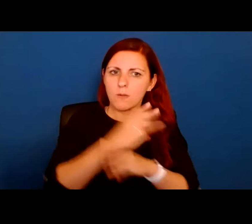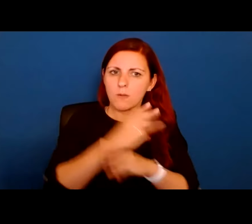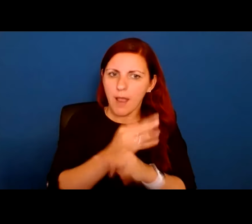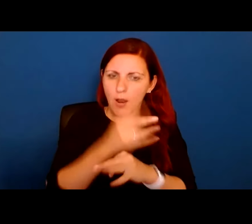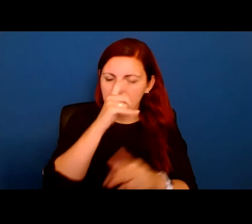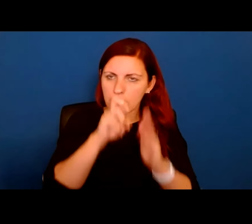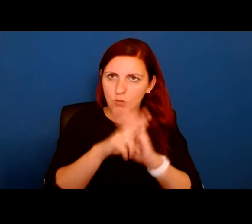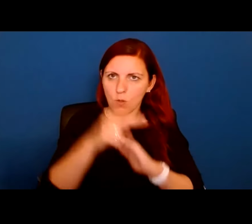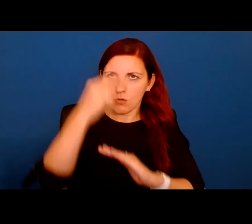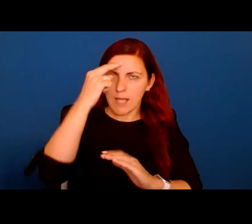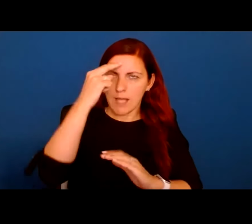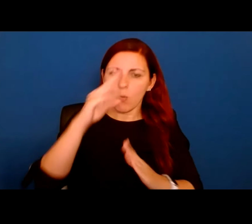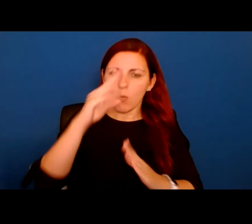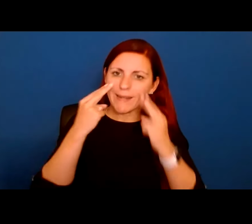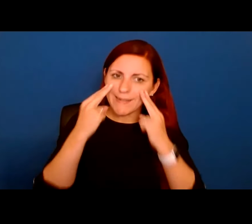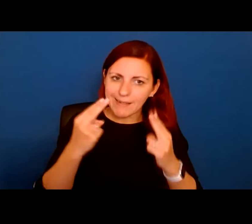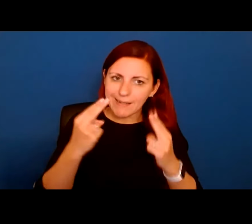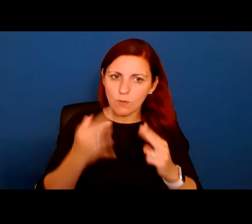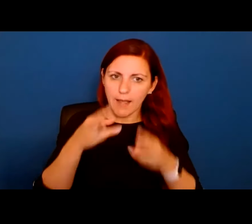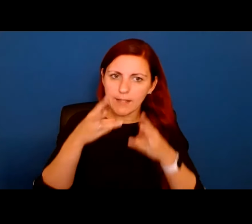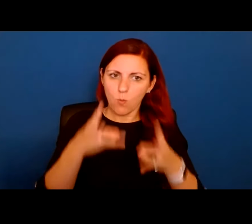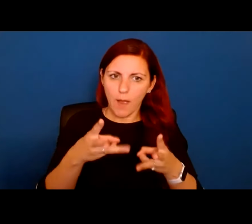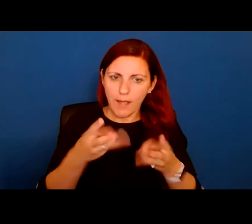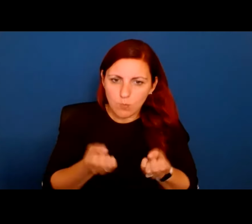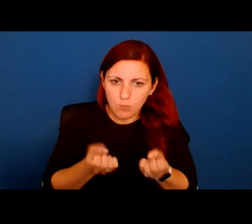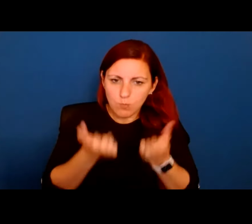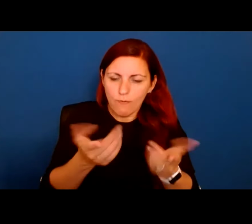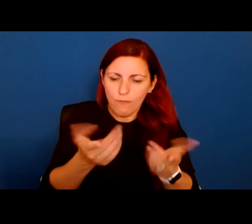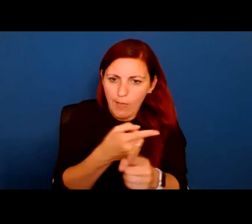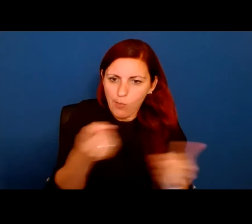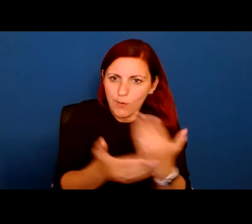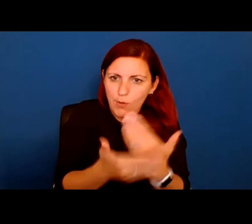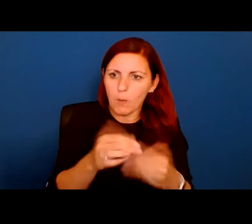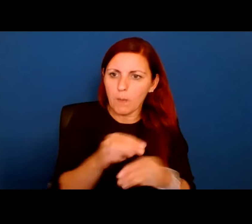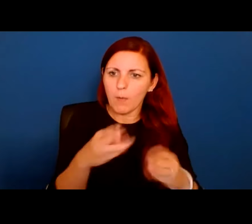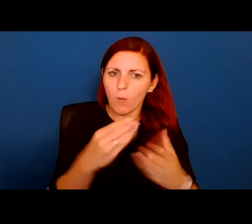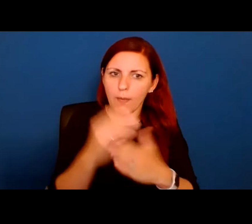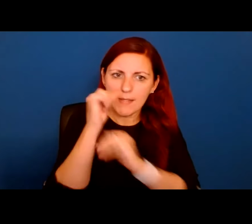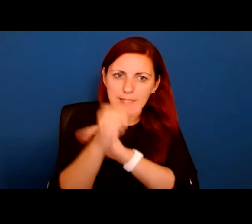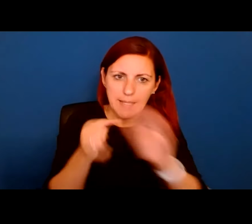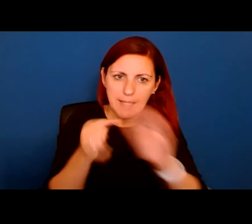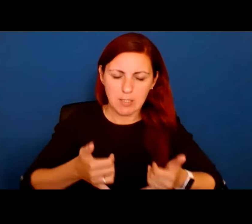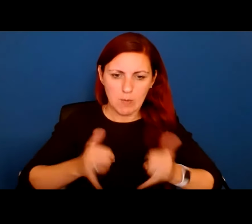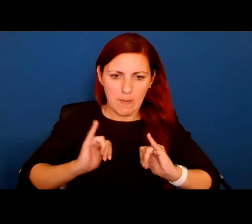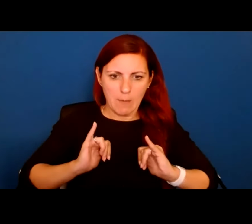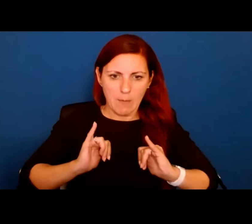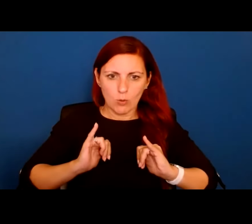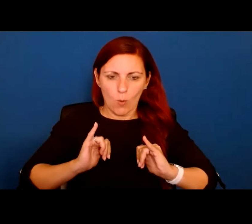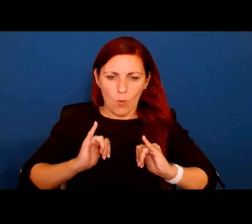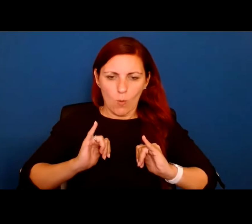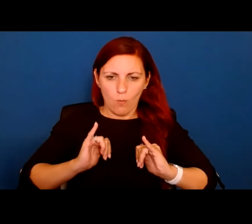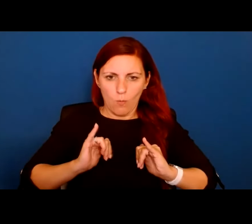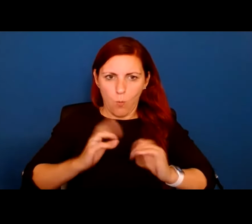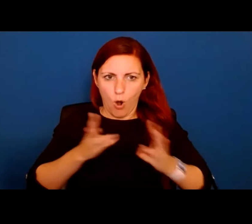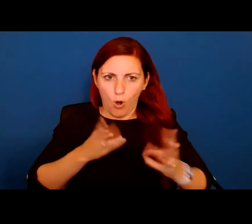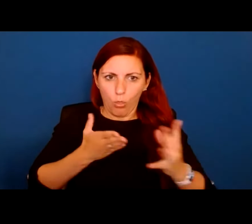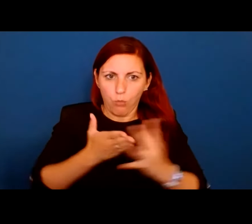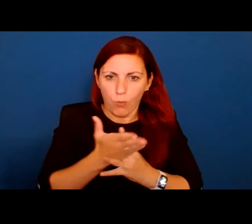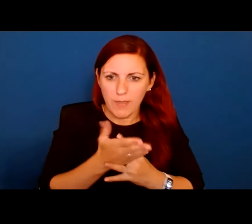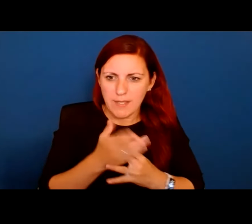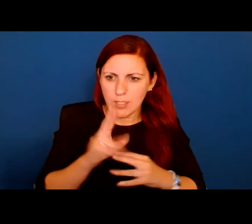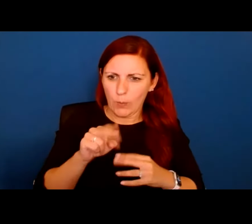need to find a way to give young people the skills to navigate this new element of adolescence. Because it's not going to go away just